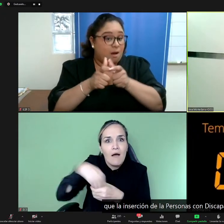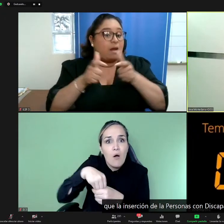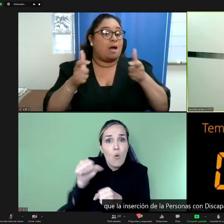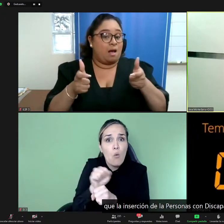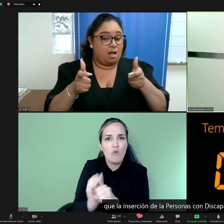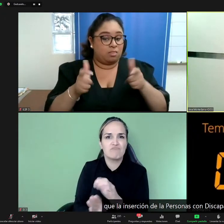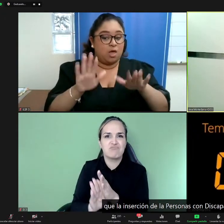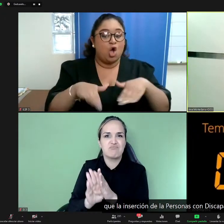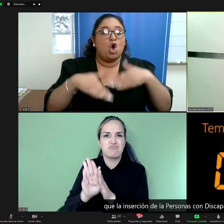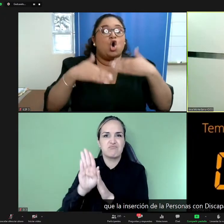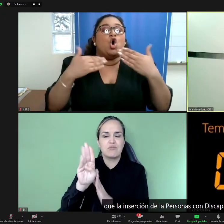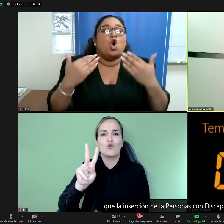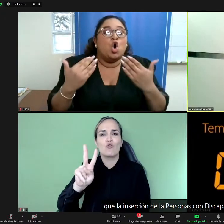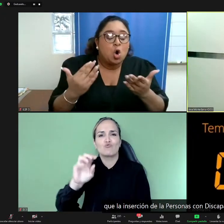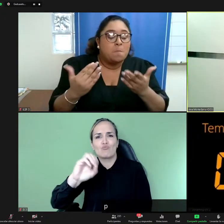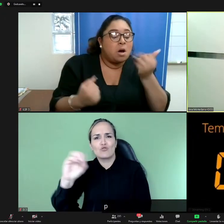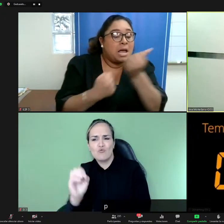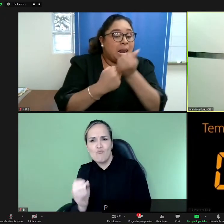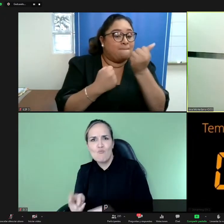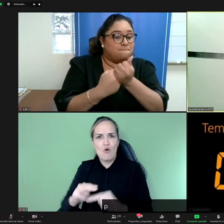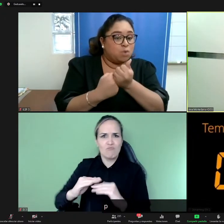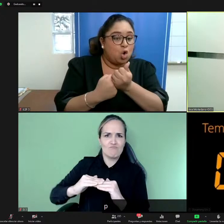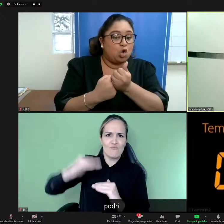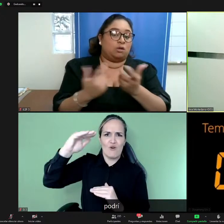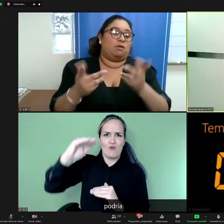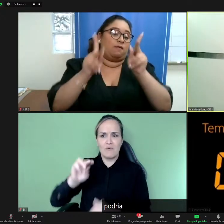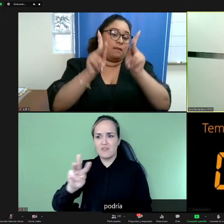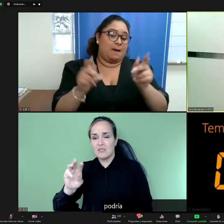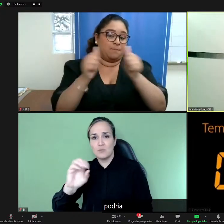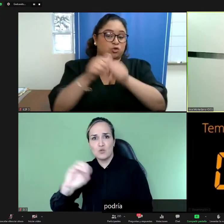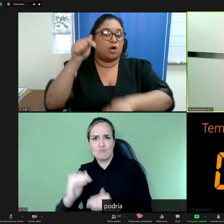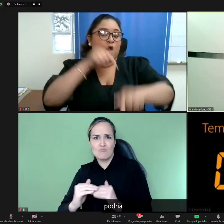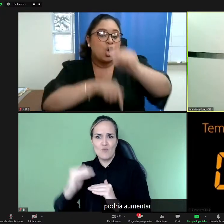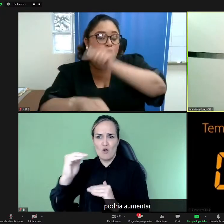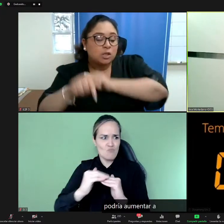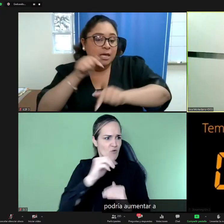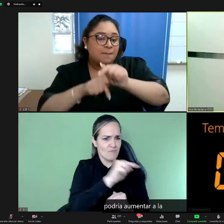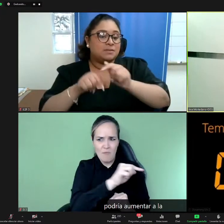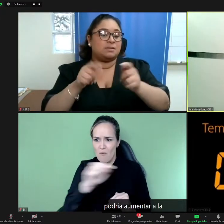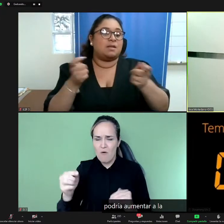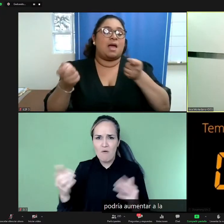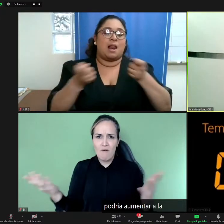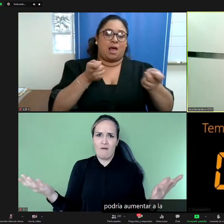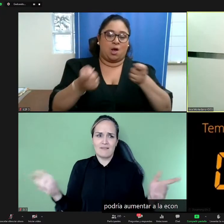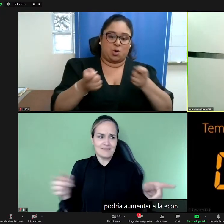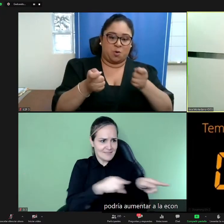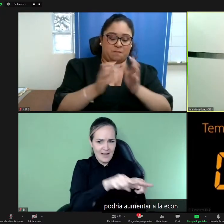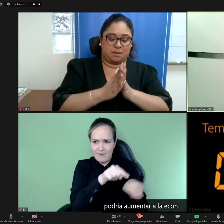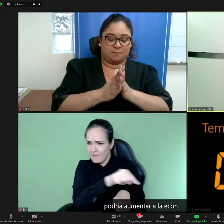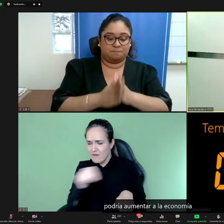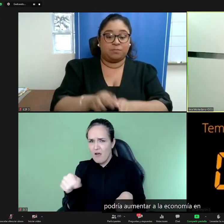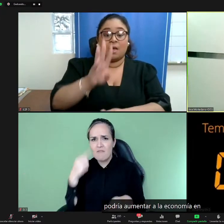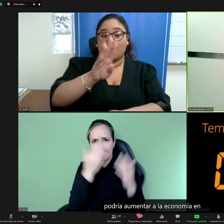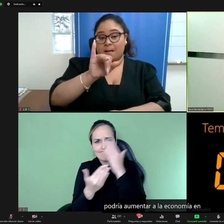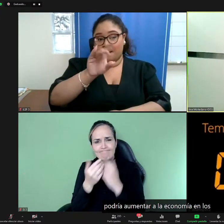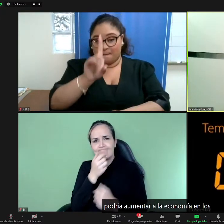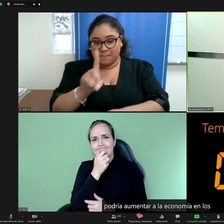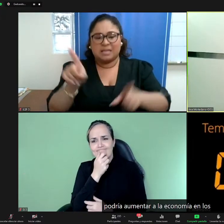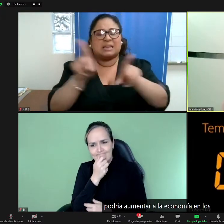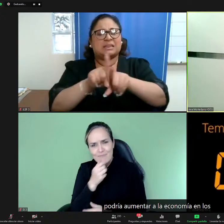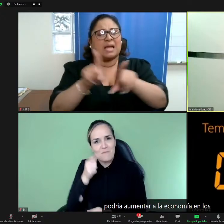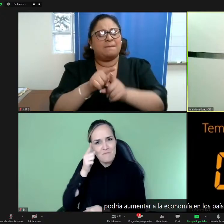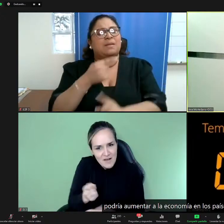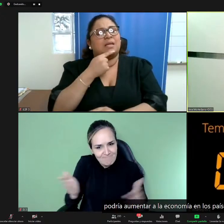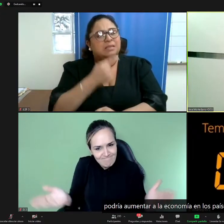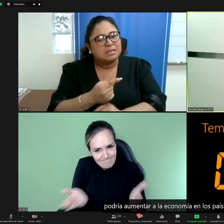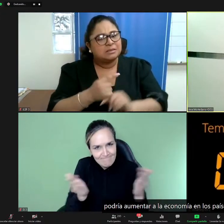amount with the contribution of the persons with disabilities to the economy of the country so the world bank